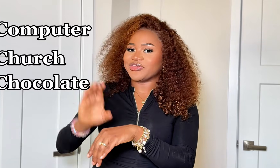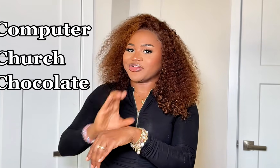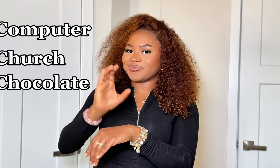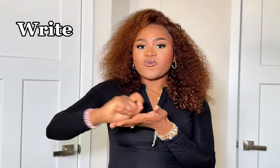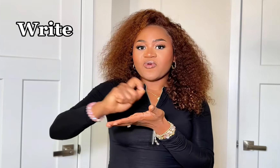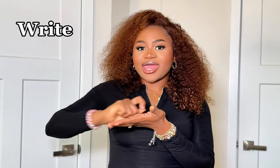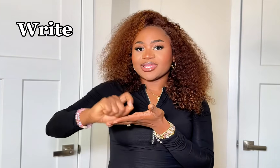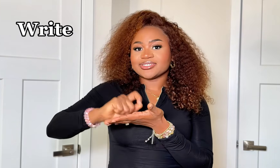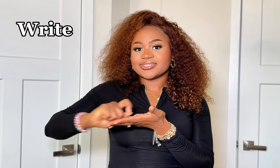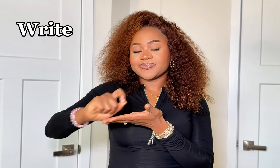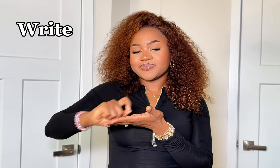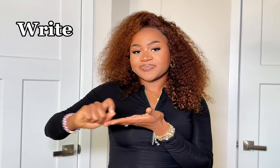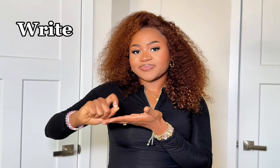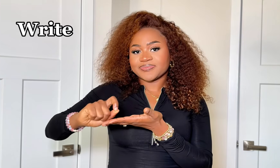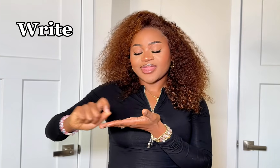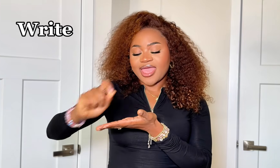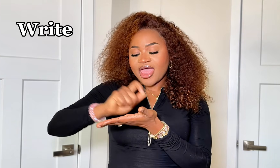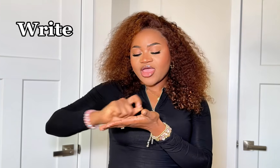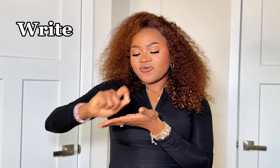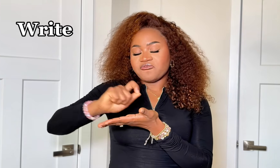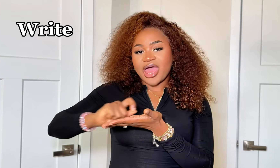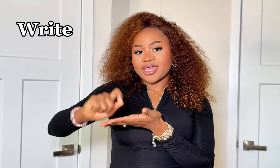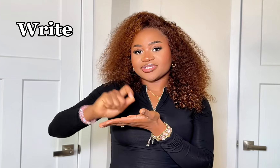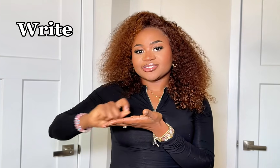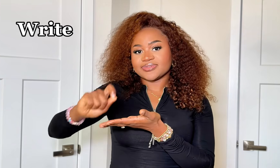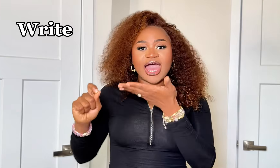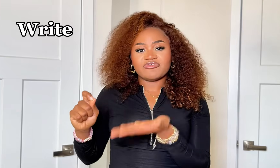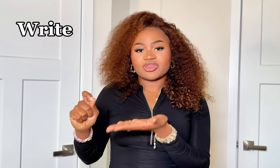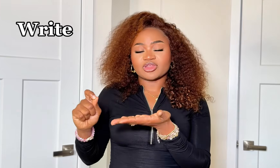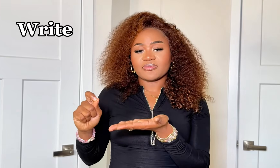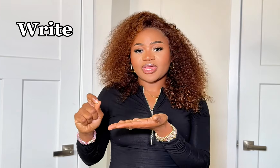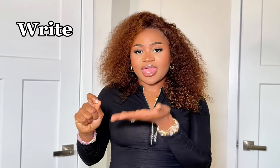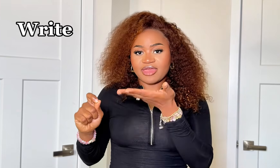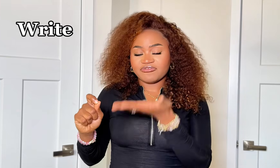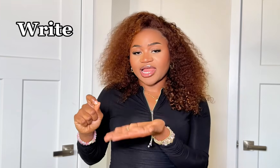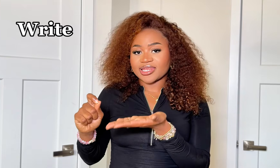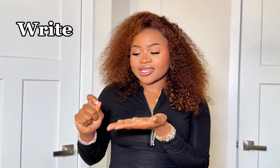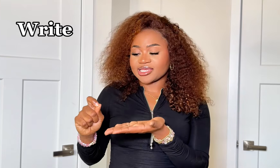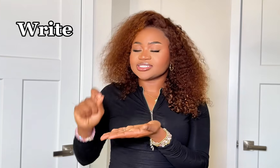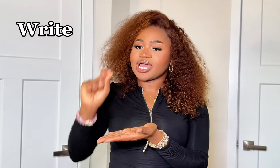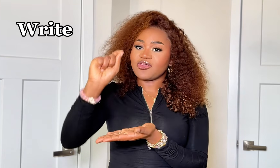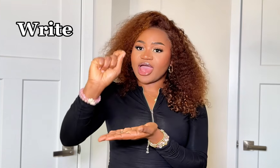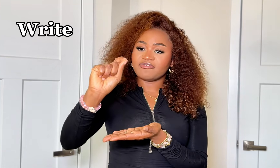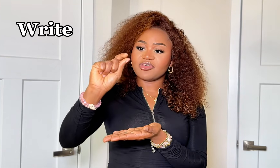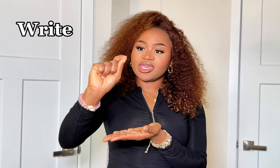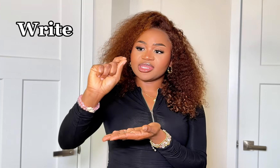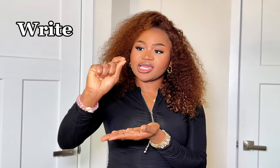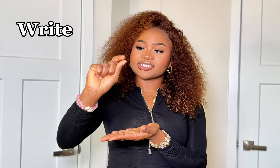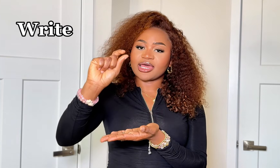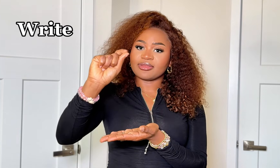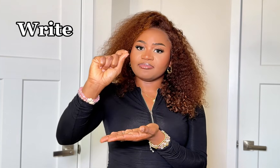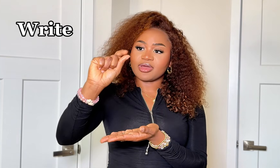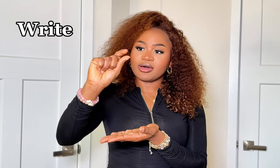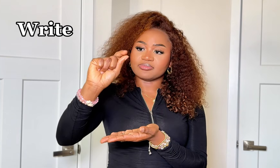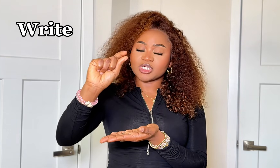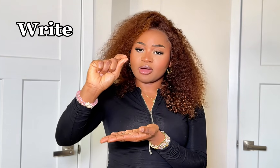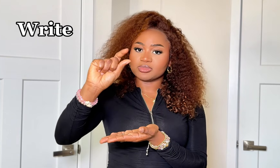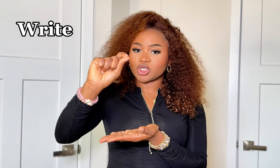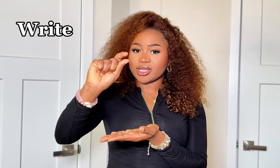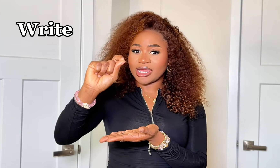Computer. Right. Right. Have your non-dominant hand flat like this, and you have your index and thumb joined like